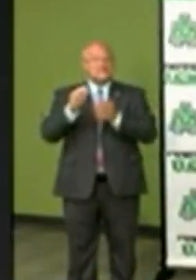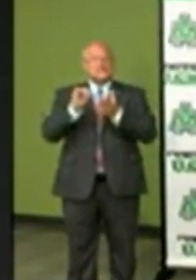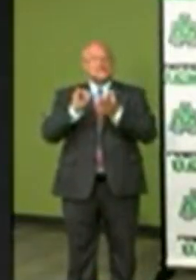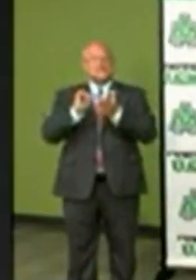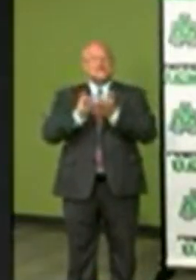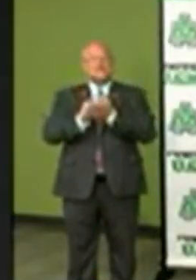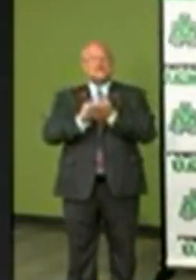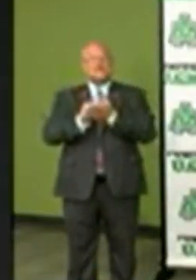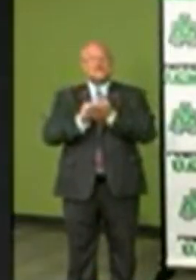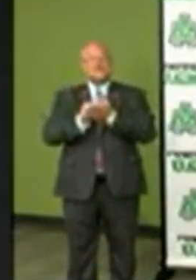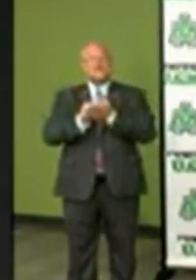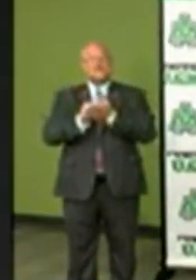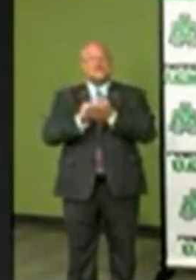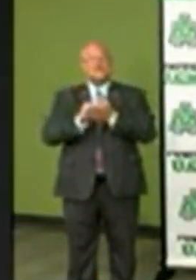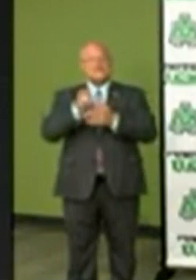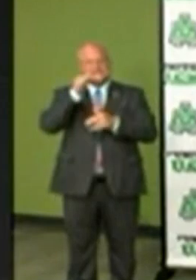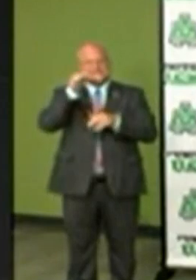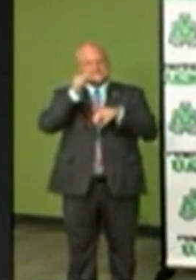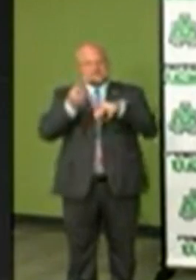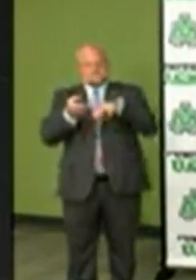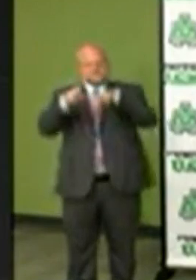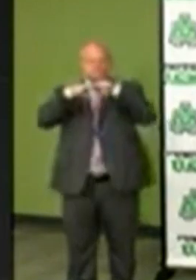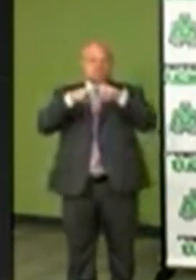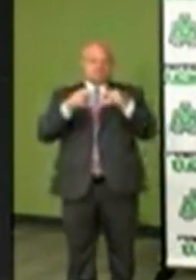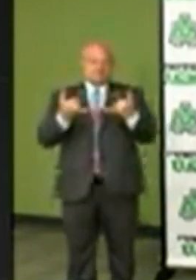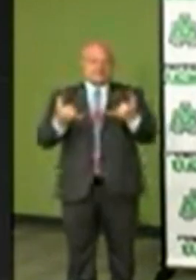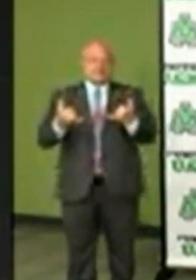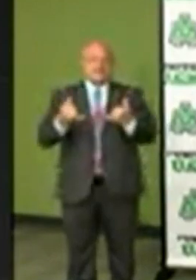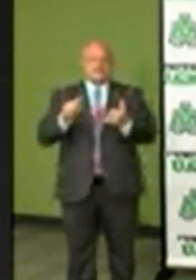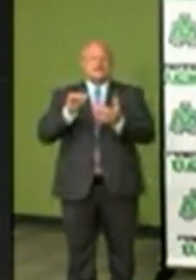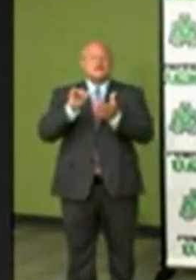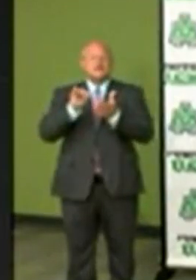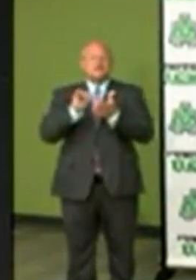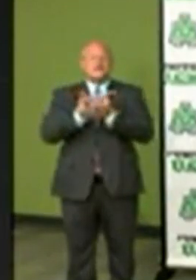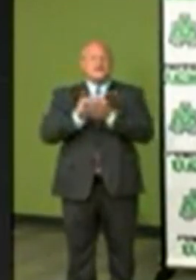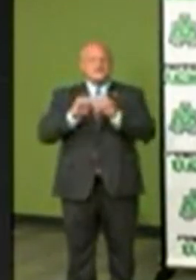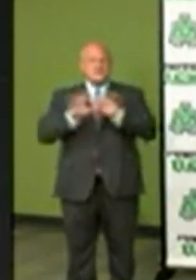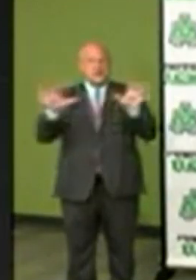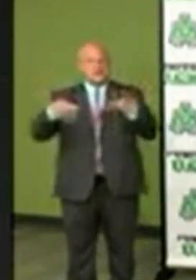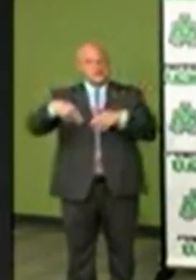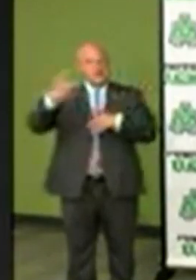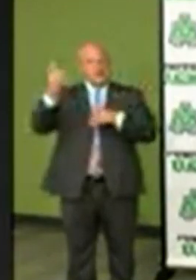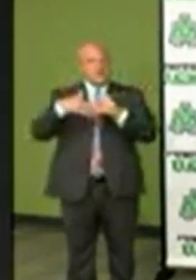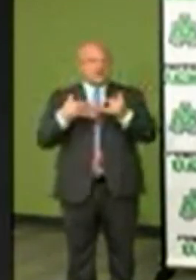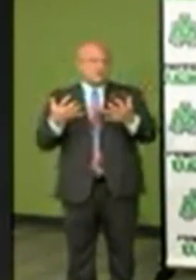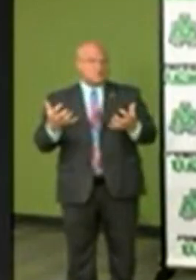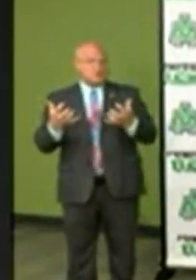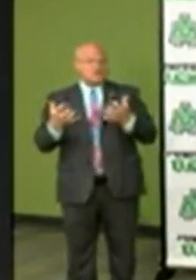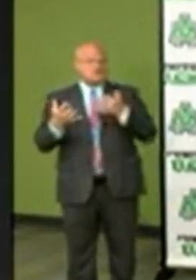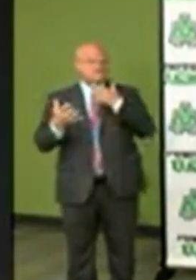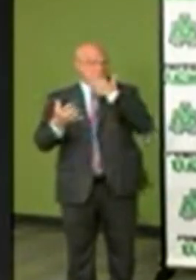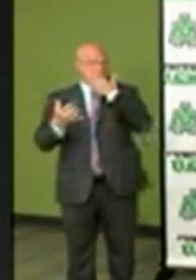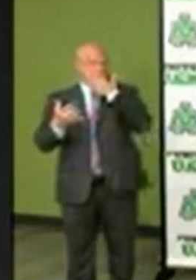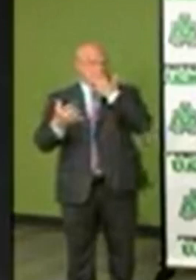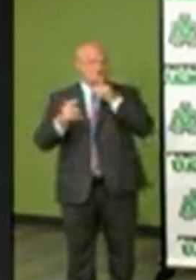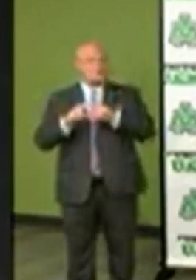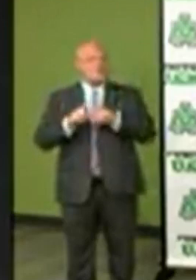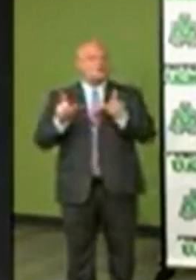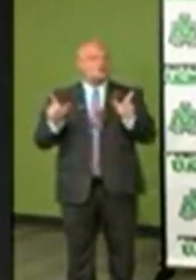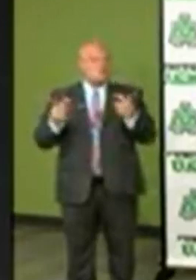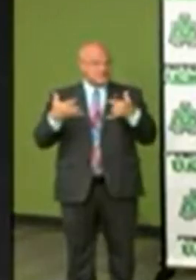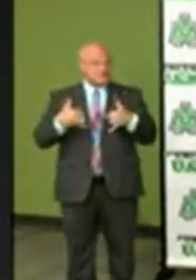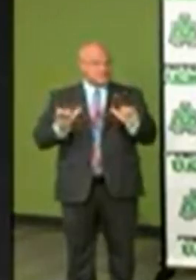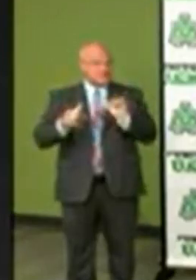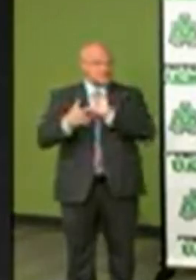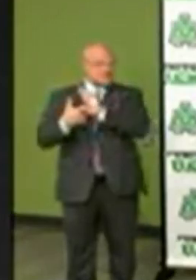that we're up from yesterday. And that's obviously higher than we want it to be. but it's